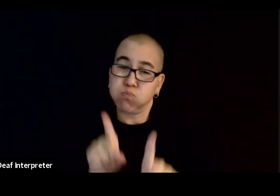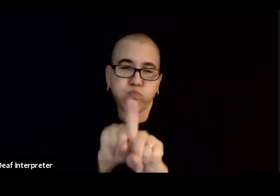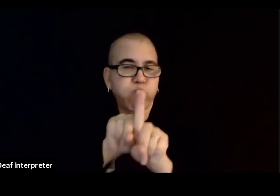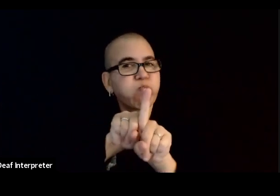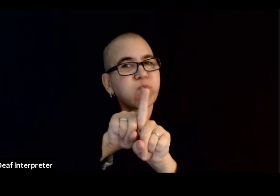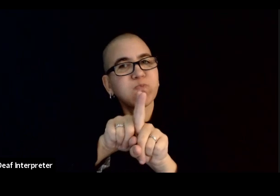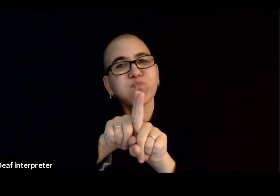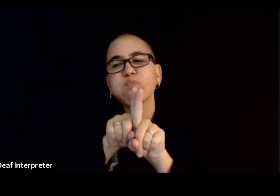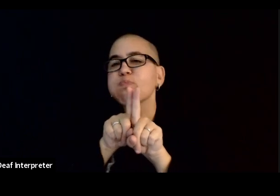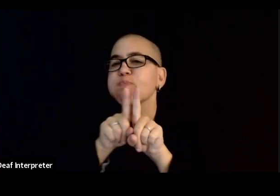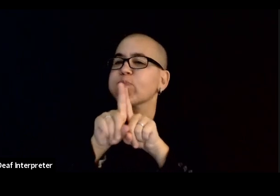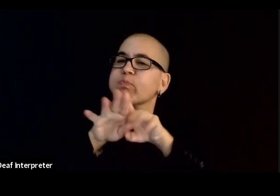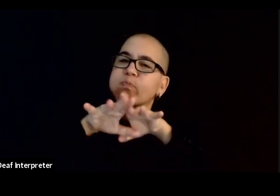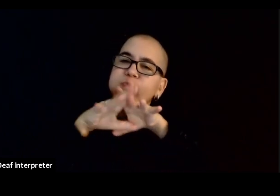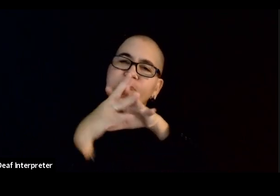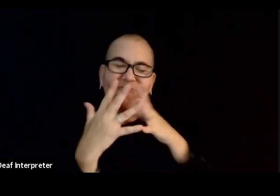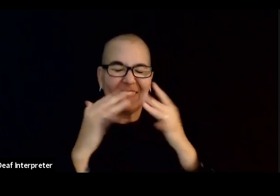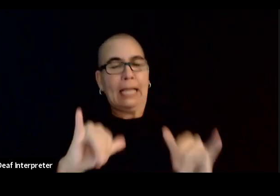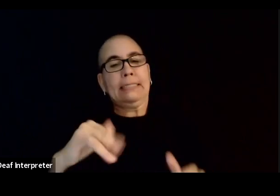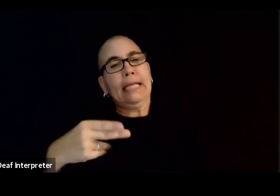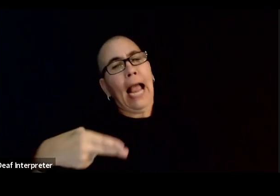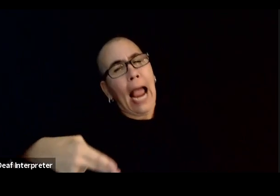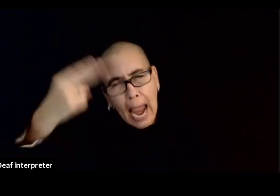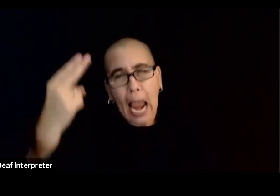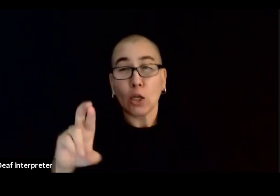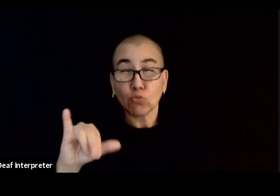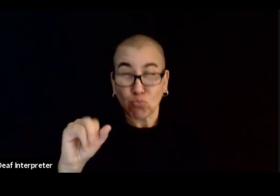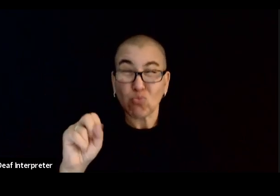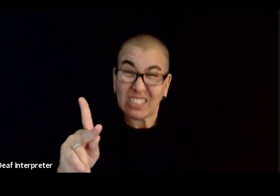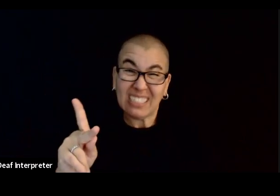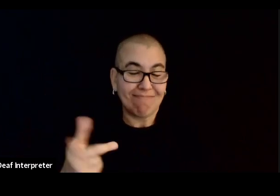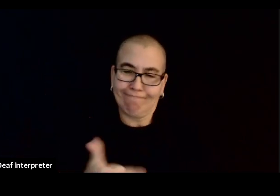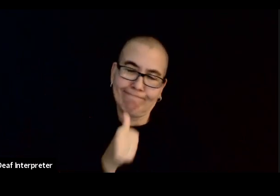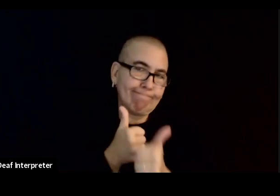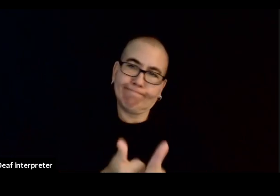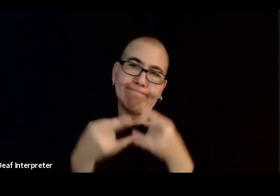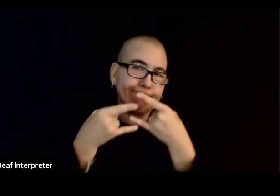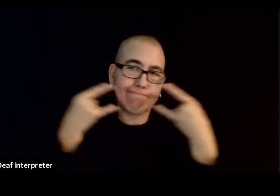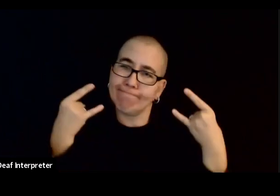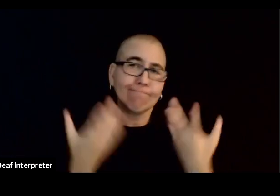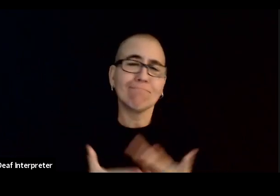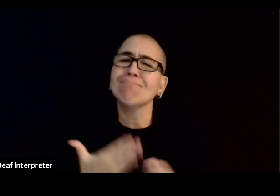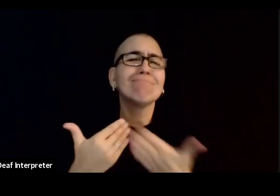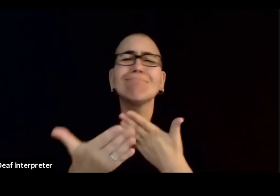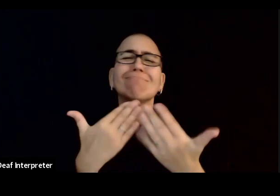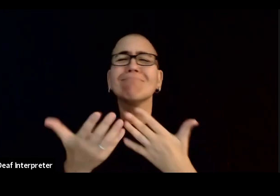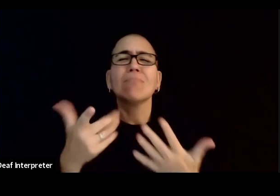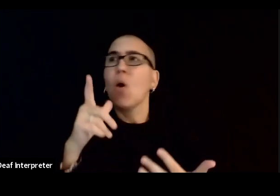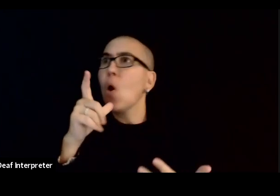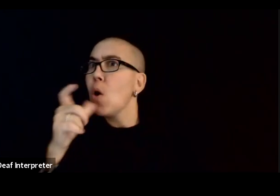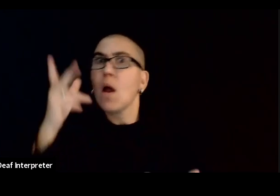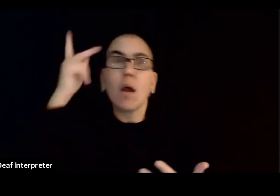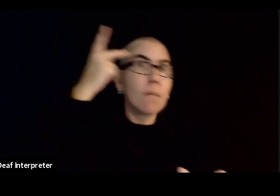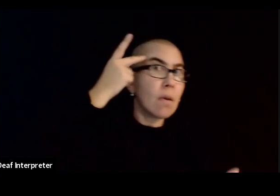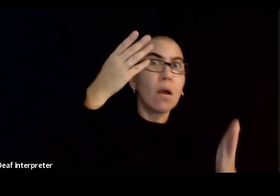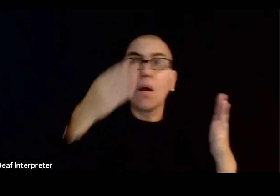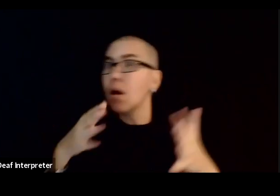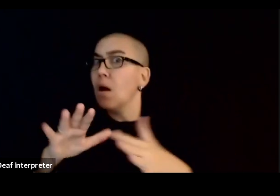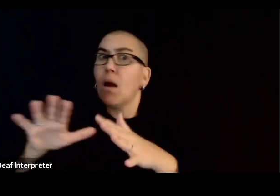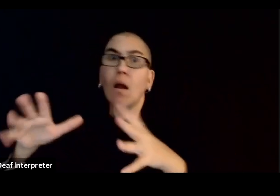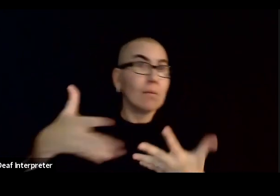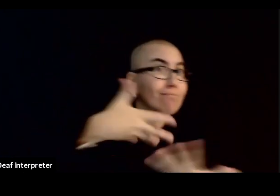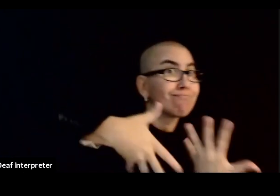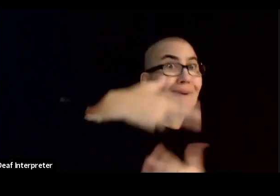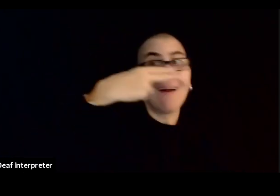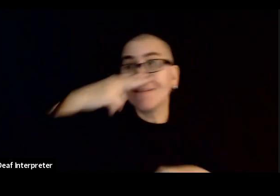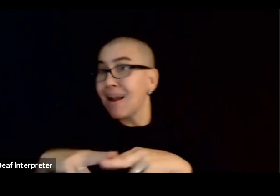transmission, whether it's political or social. Any of those things are certainly concerning.